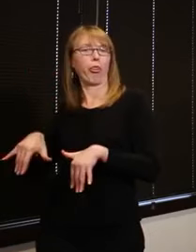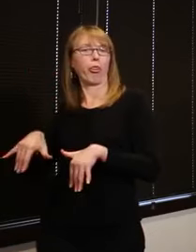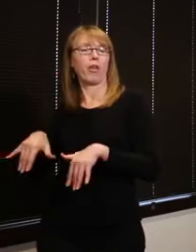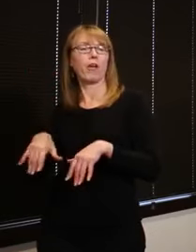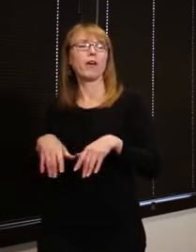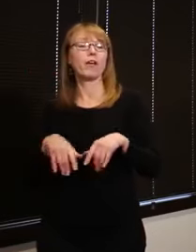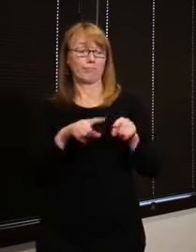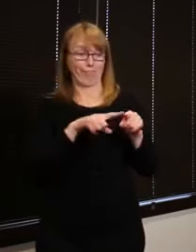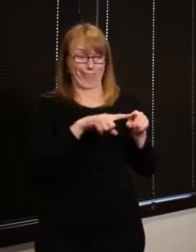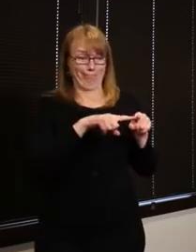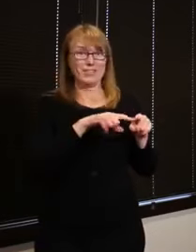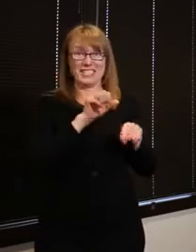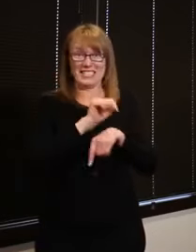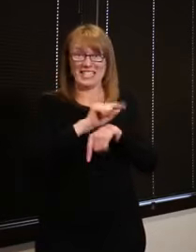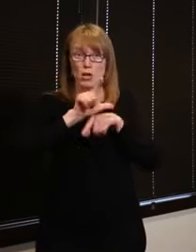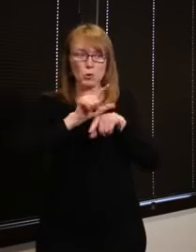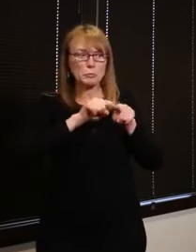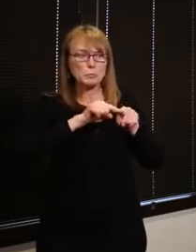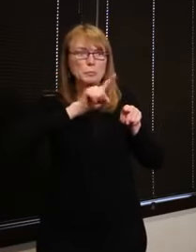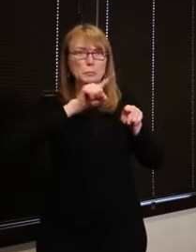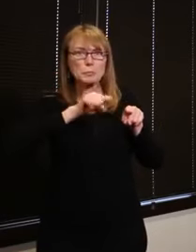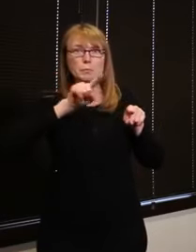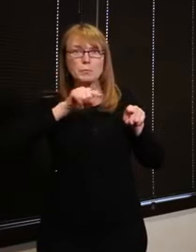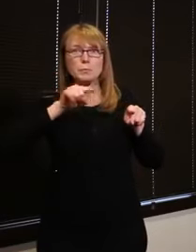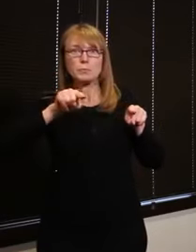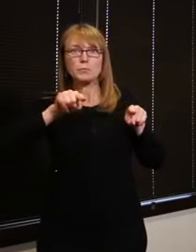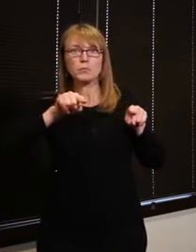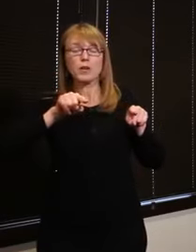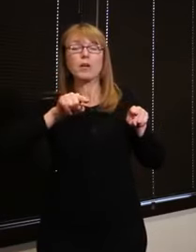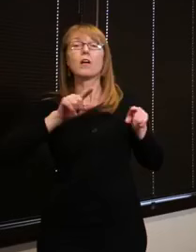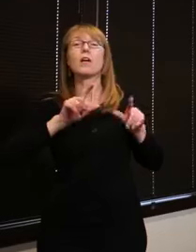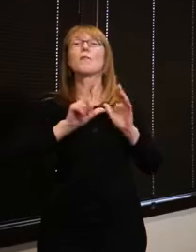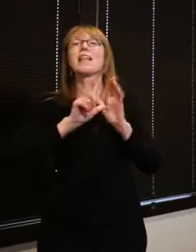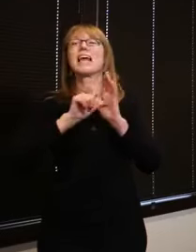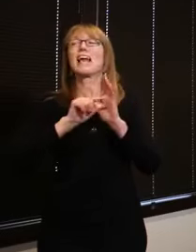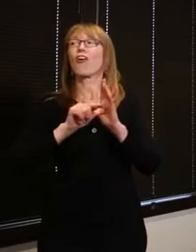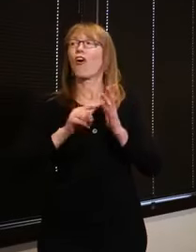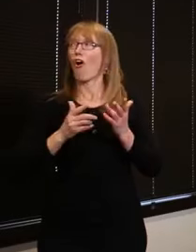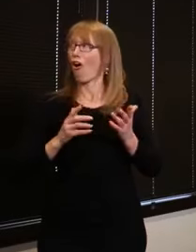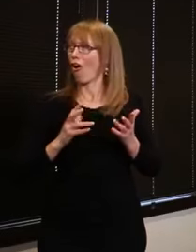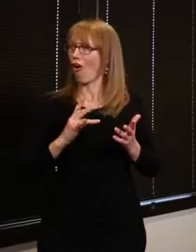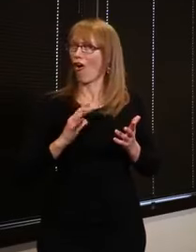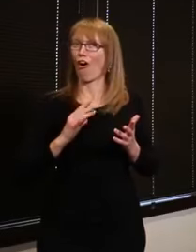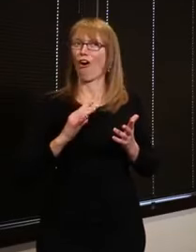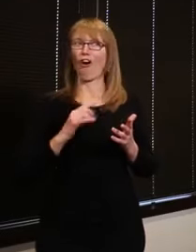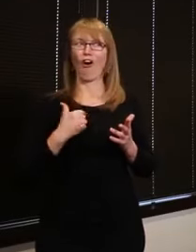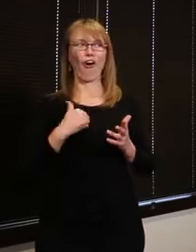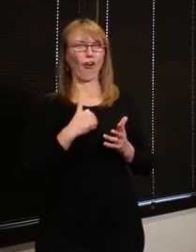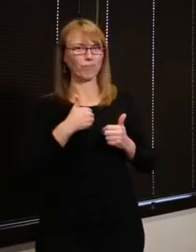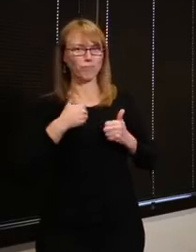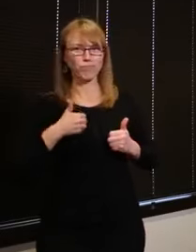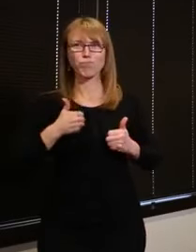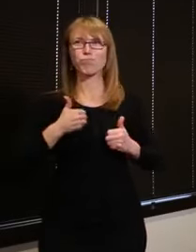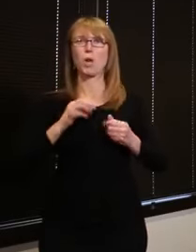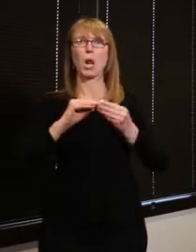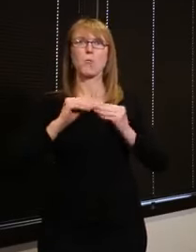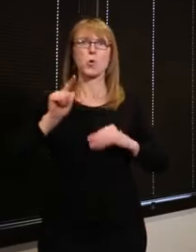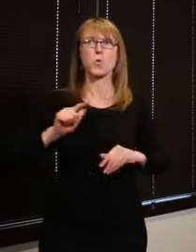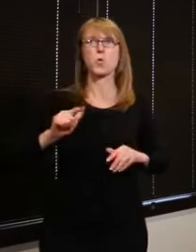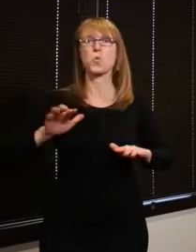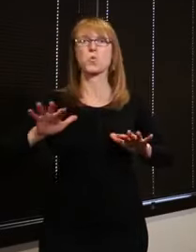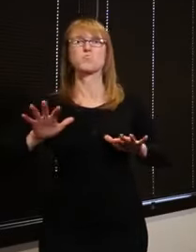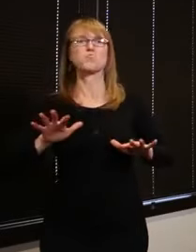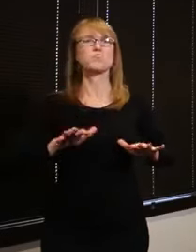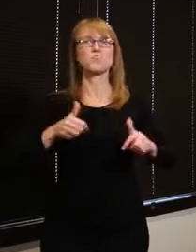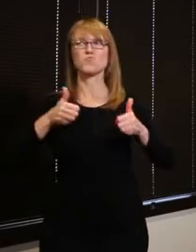Philadelphia. However, over time, we became comfortable with that low rate of infectivity, and we began to relax